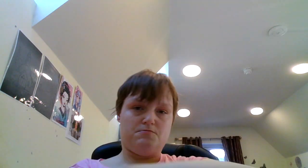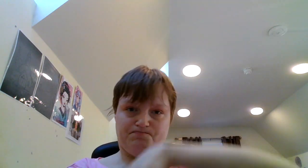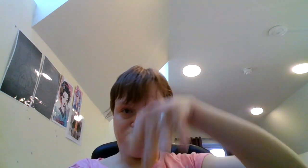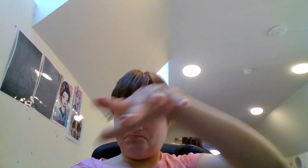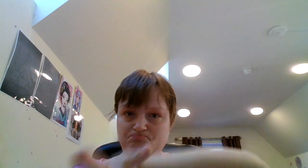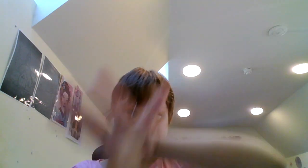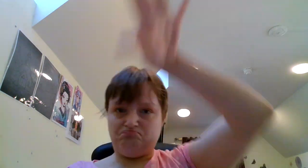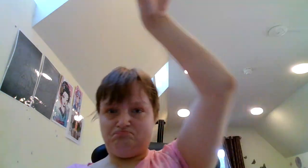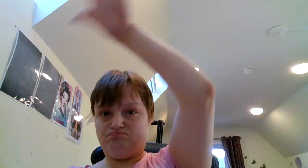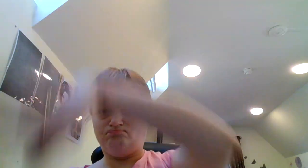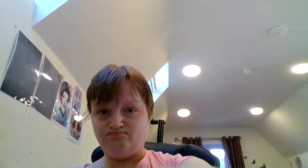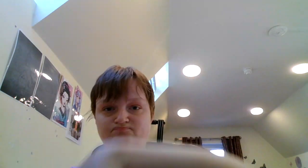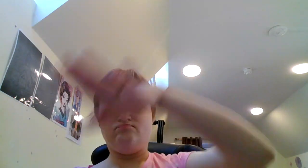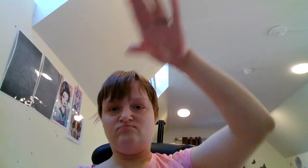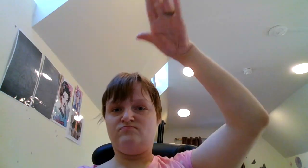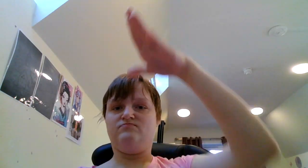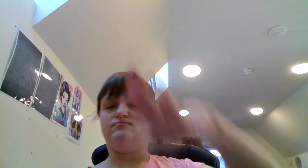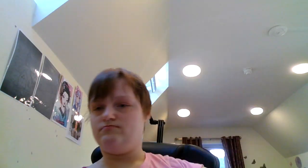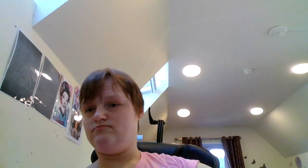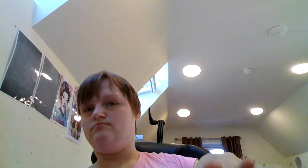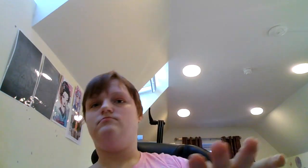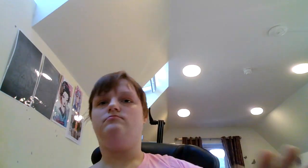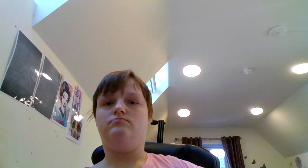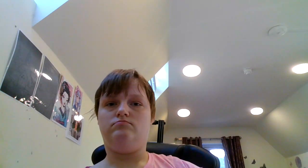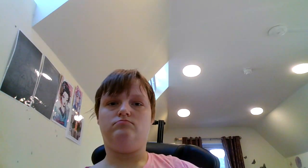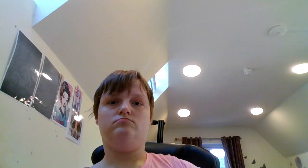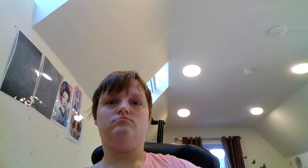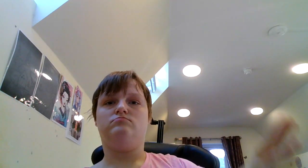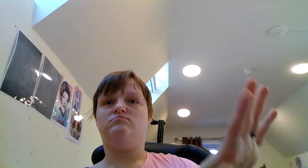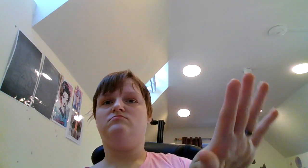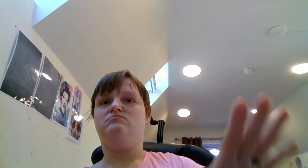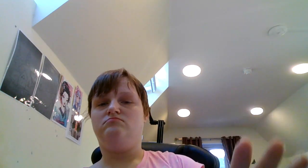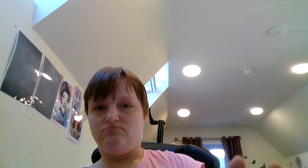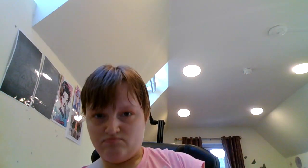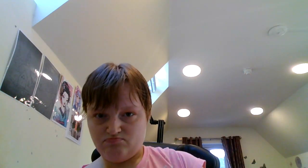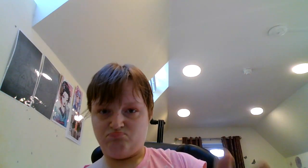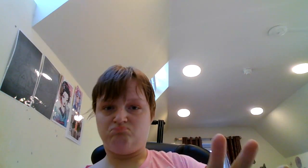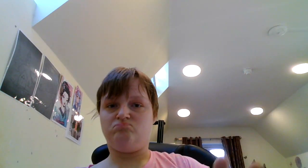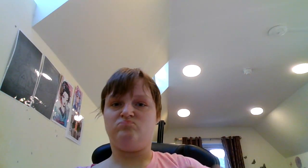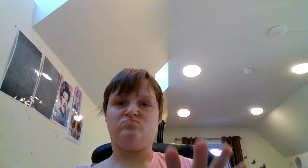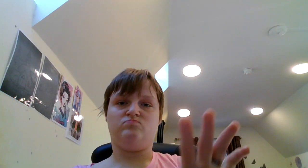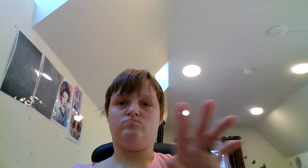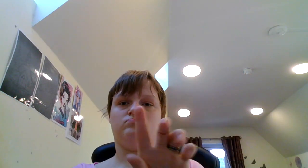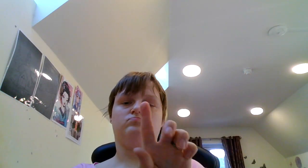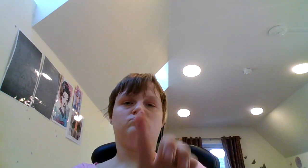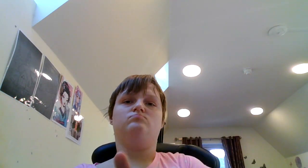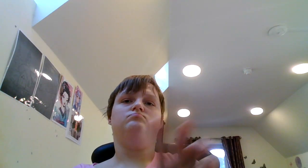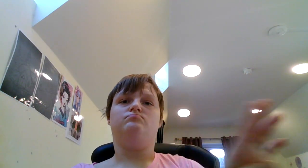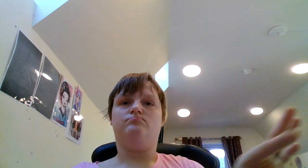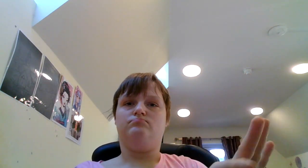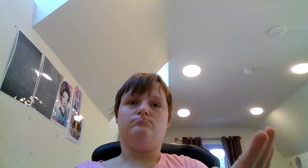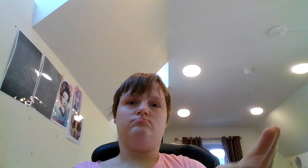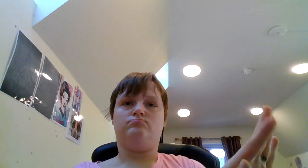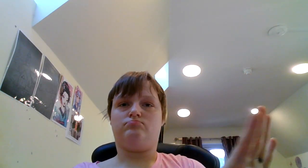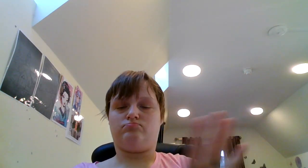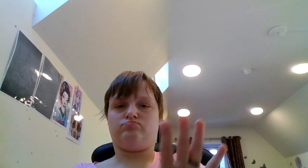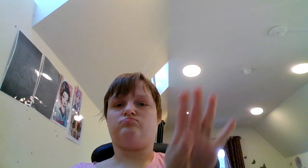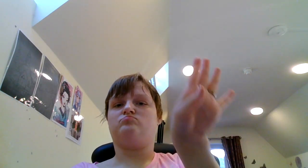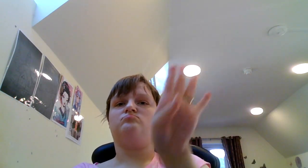levels. There are different types of insulin, taken at different times. Insulin taken once